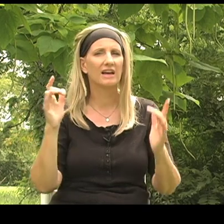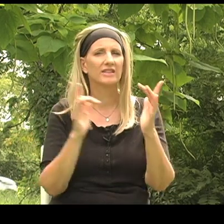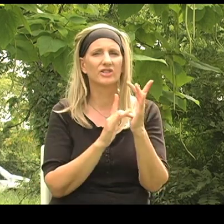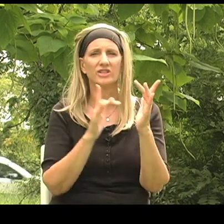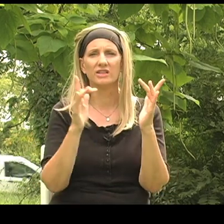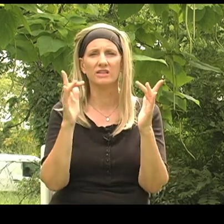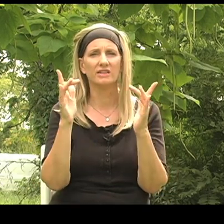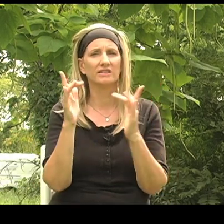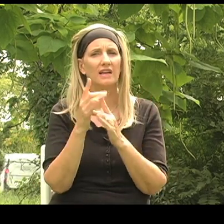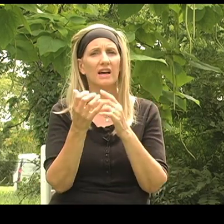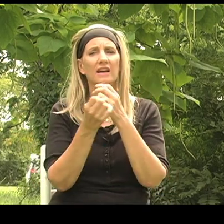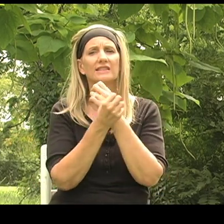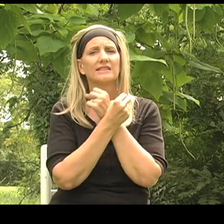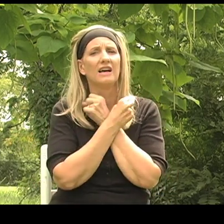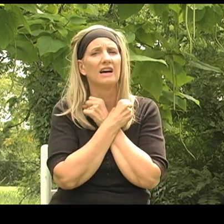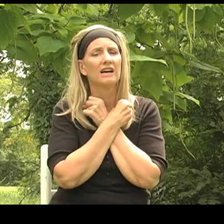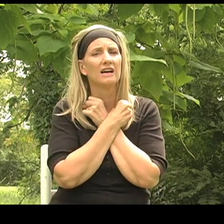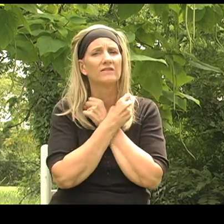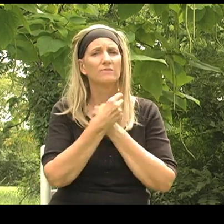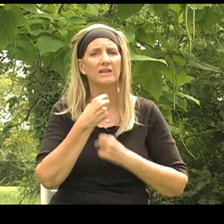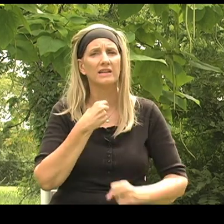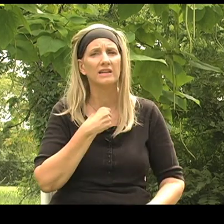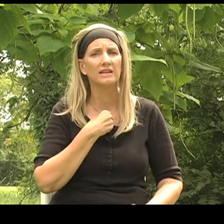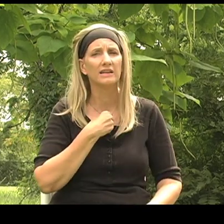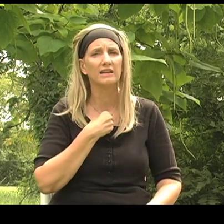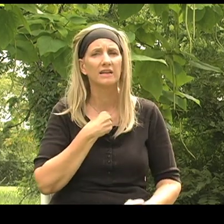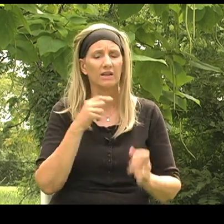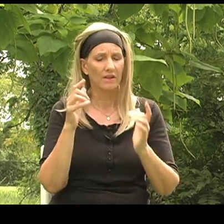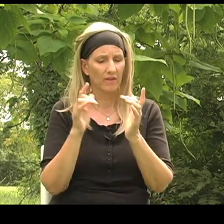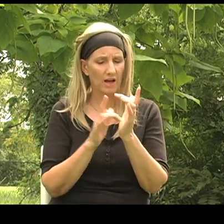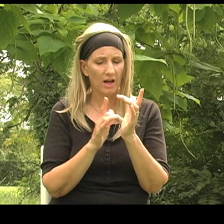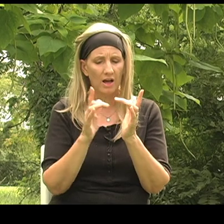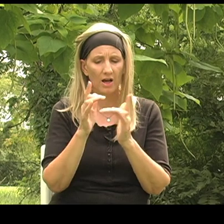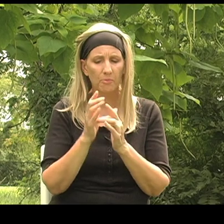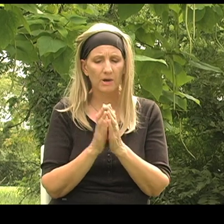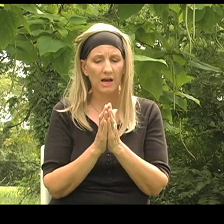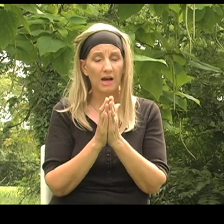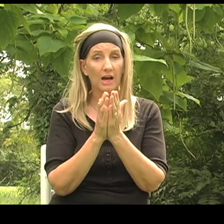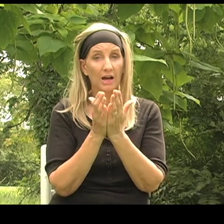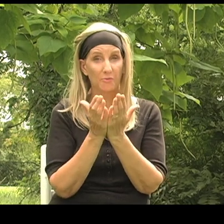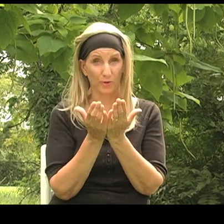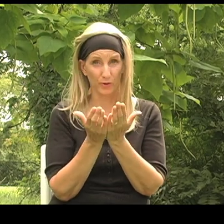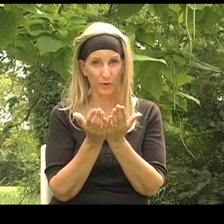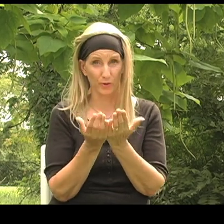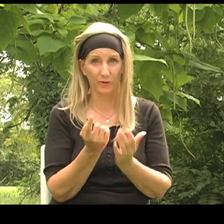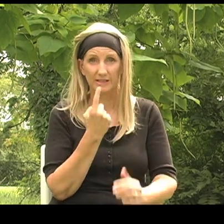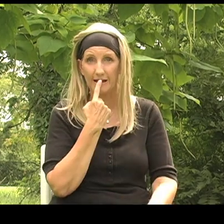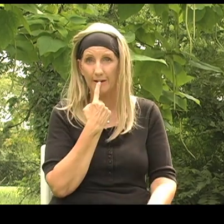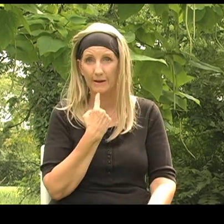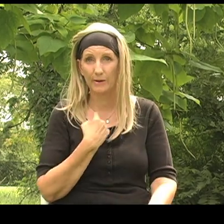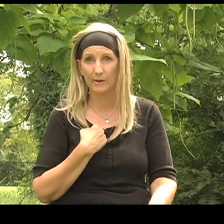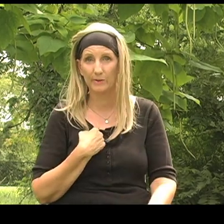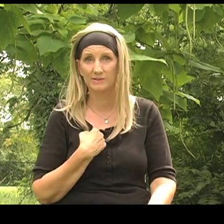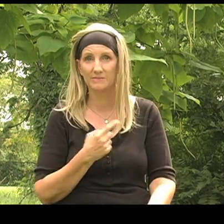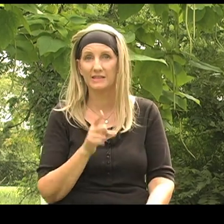Yes, Jesus loves me. The Bible tells me.